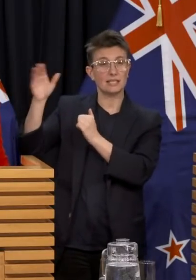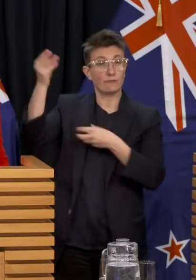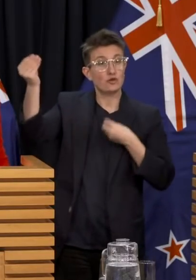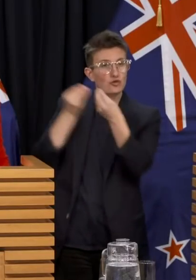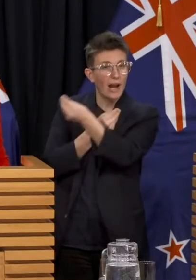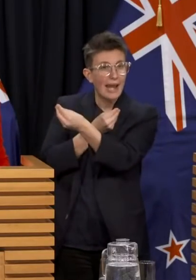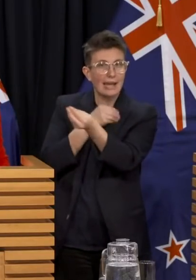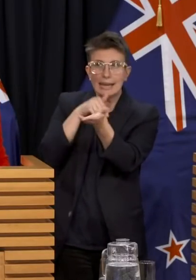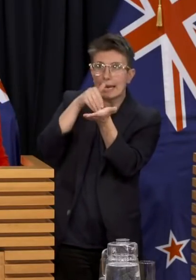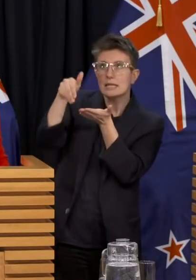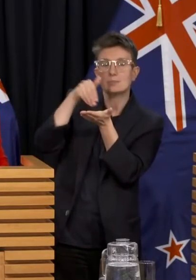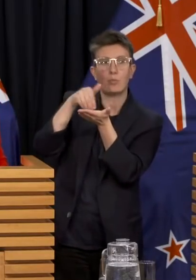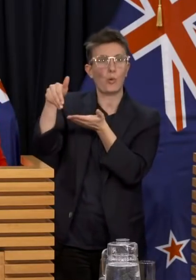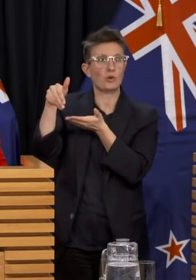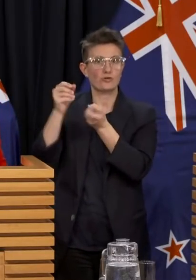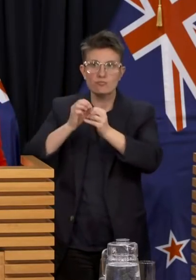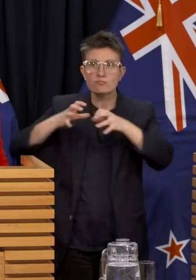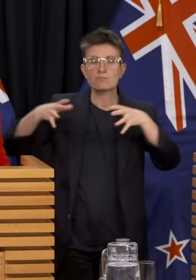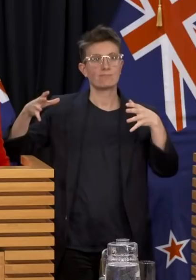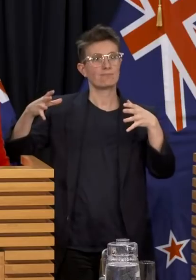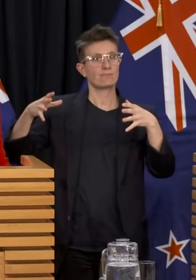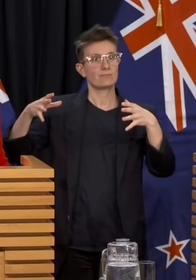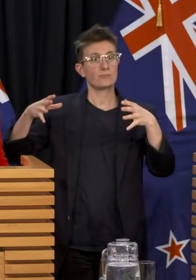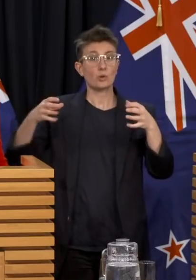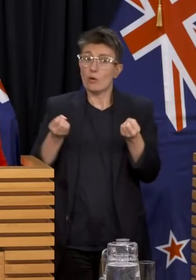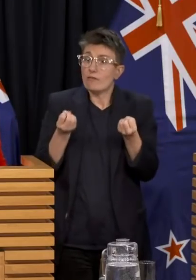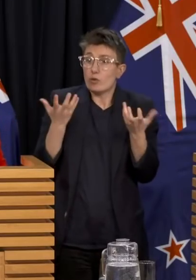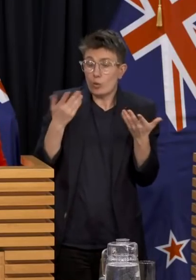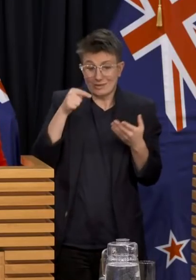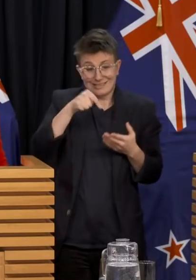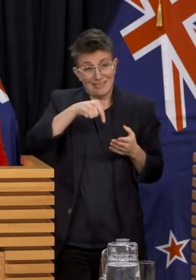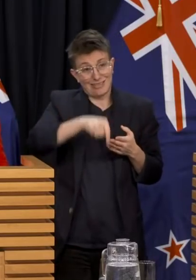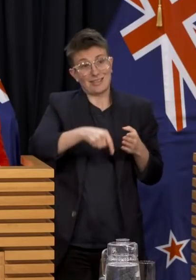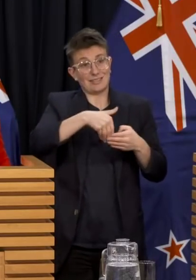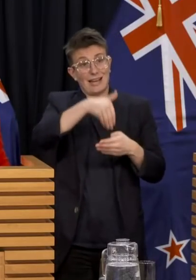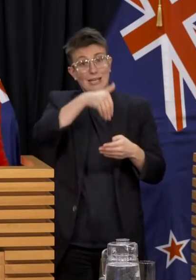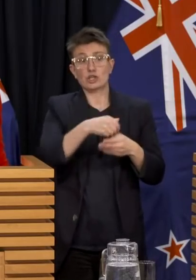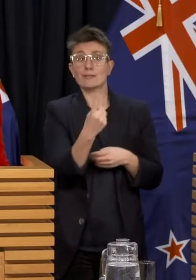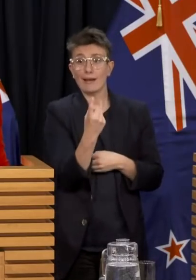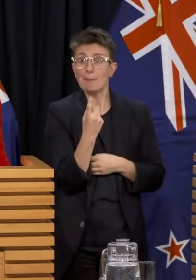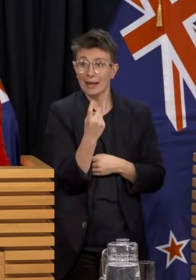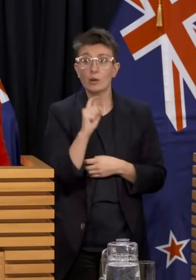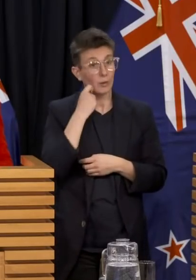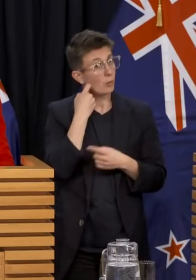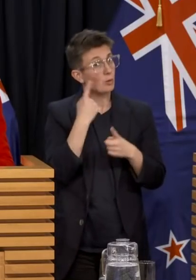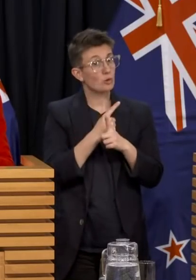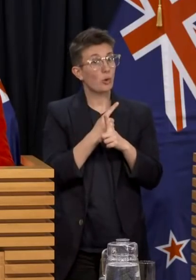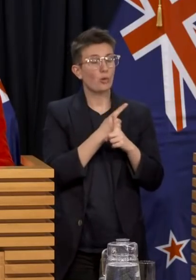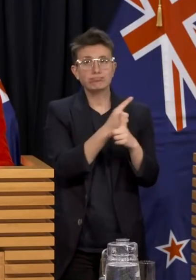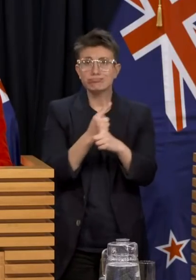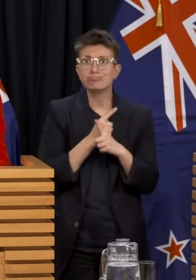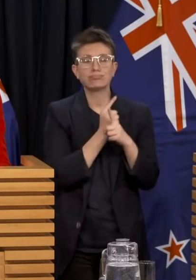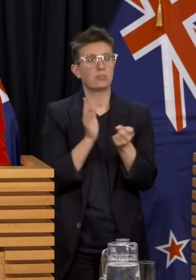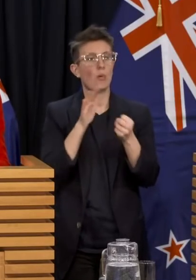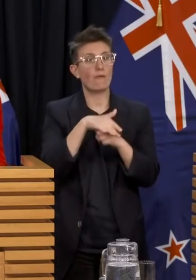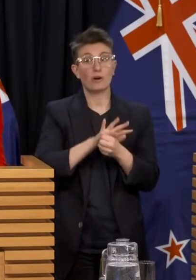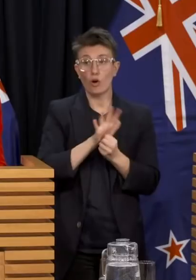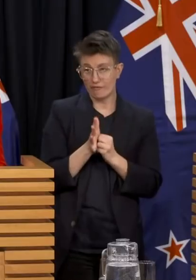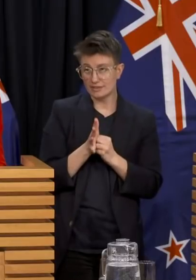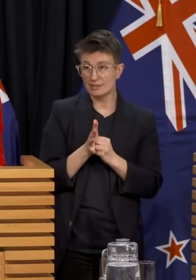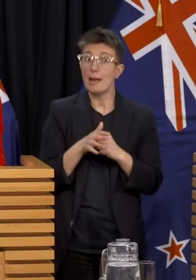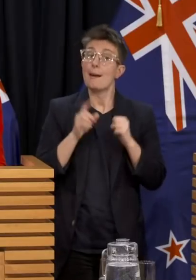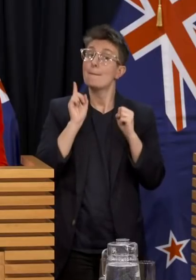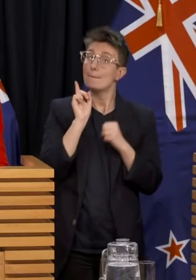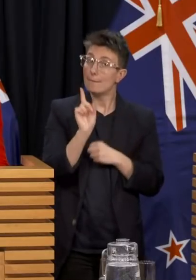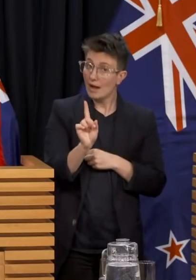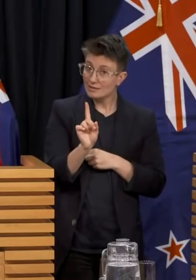you're right, COVID will predetermine a lot of what we debate this election, but voters still have a choice to make as to whether or not they continue with the plan